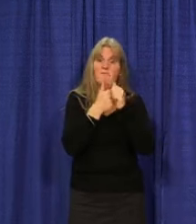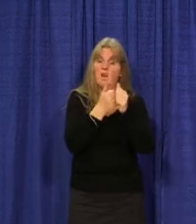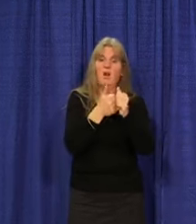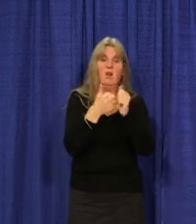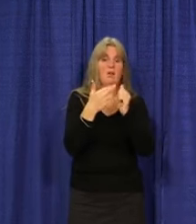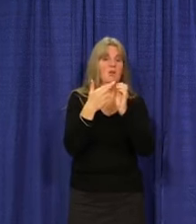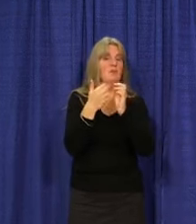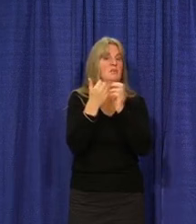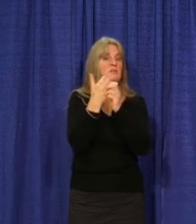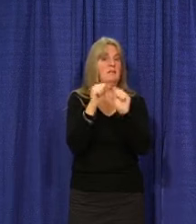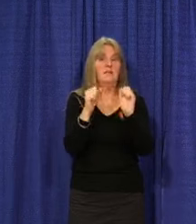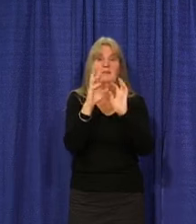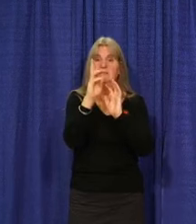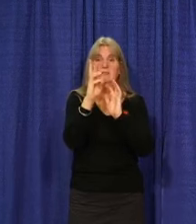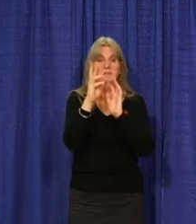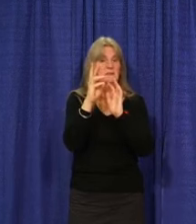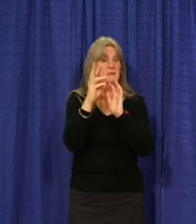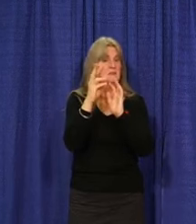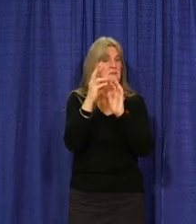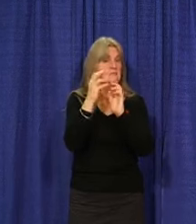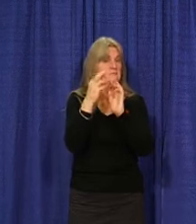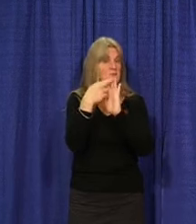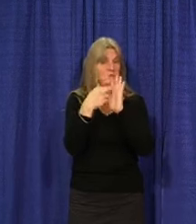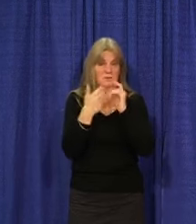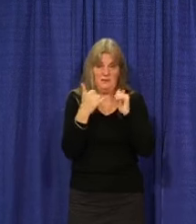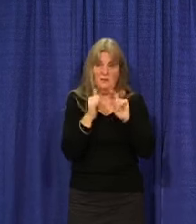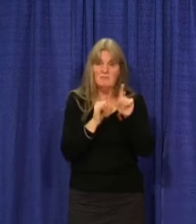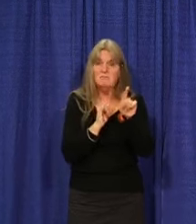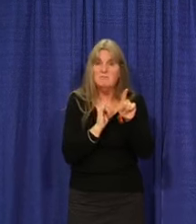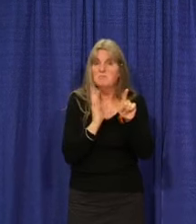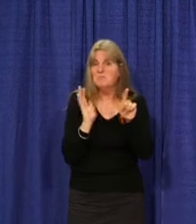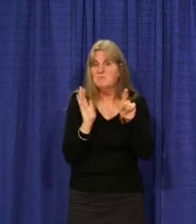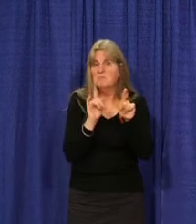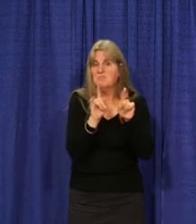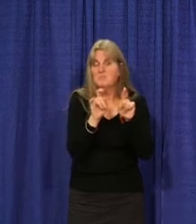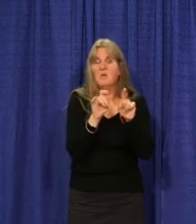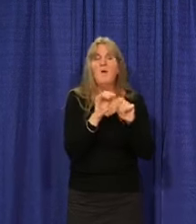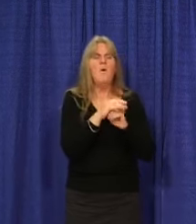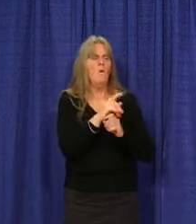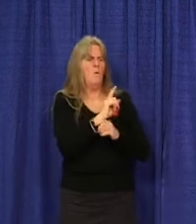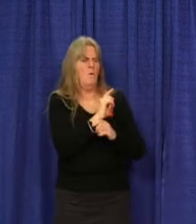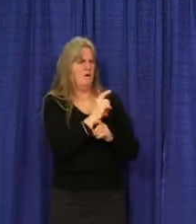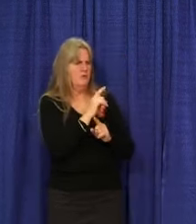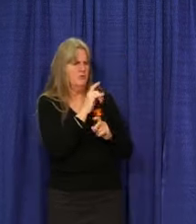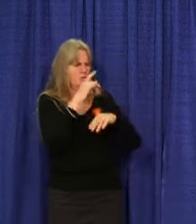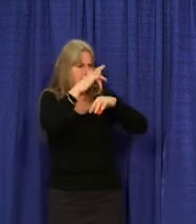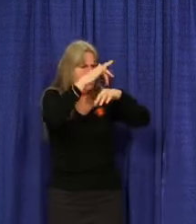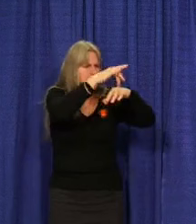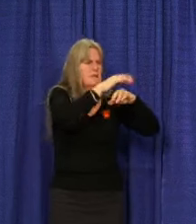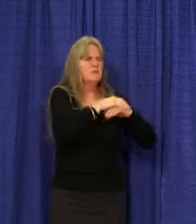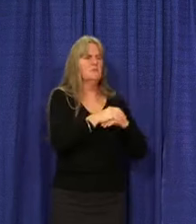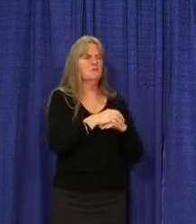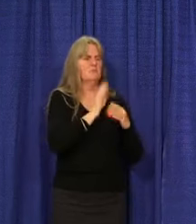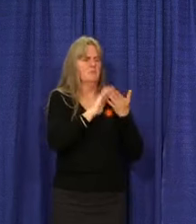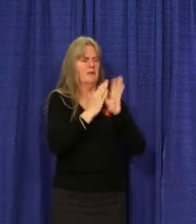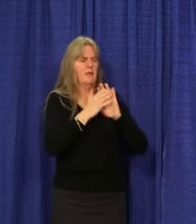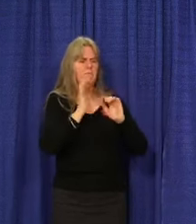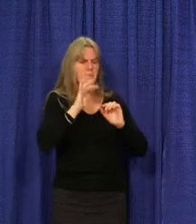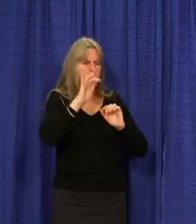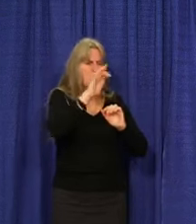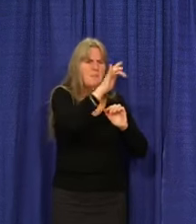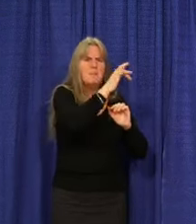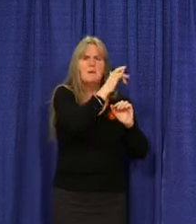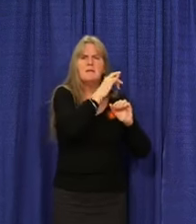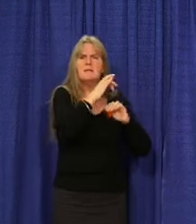in fact there was no significant contact? We go over places. Where has the person been? Were they around town? Were they in